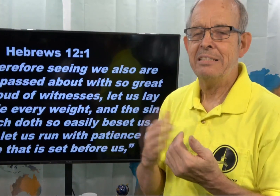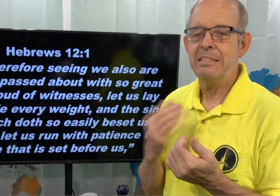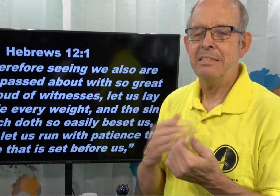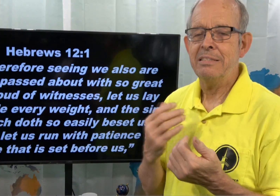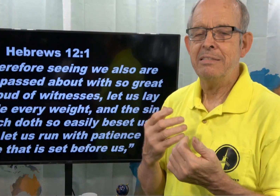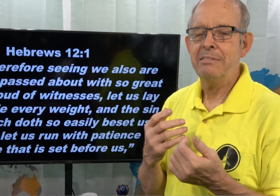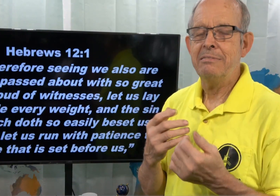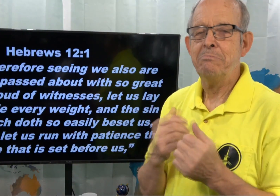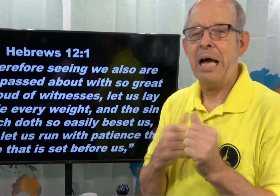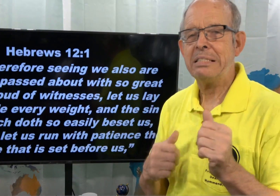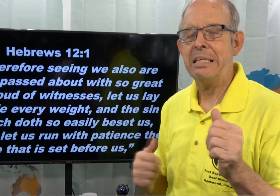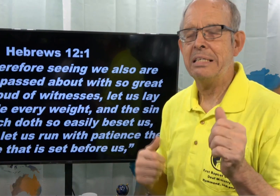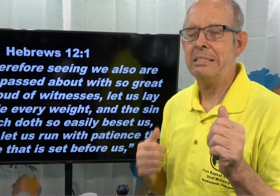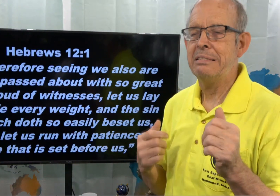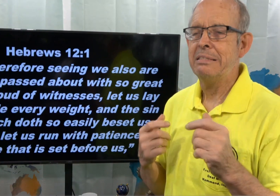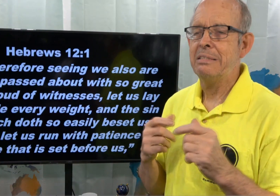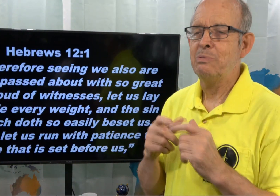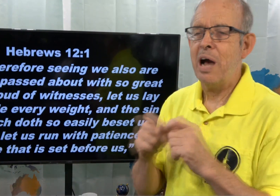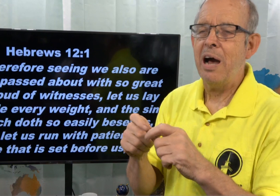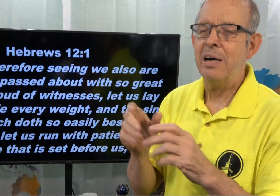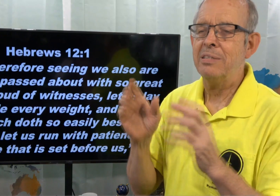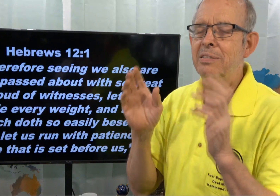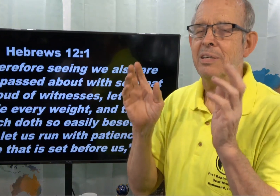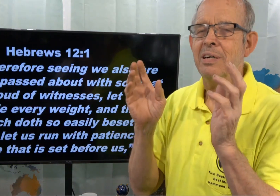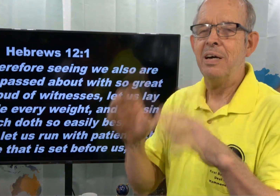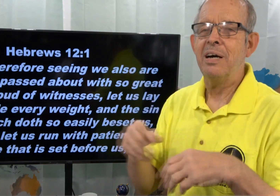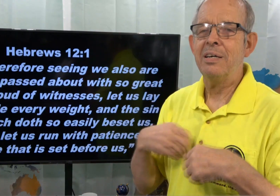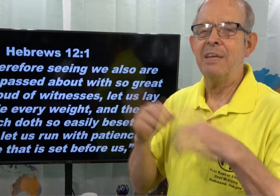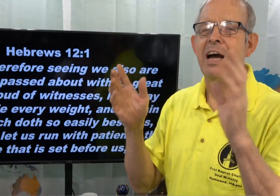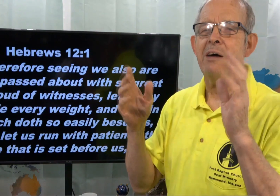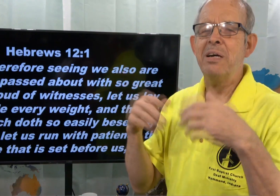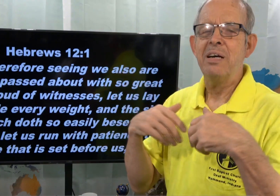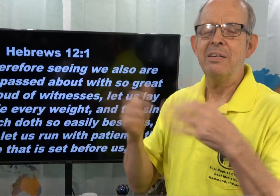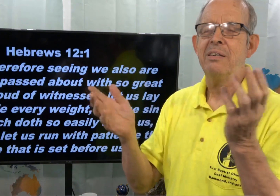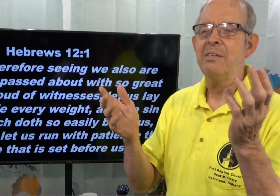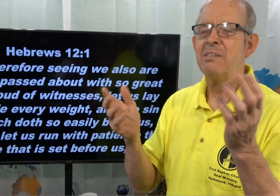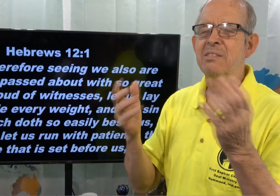Try to run, give up, let go.